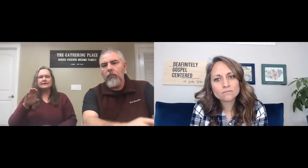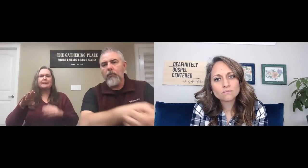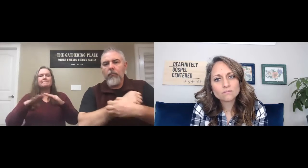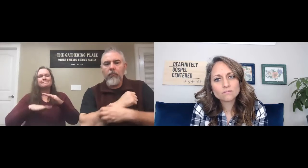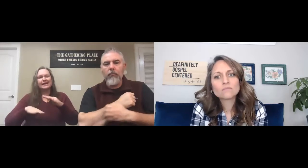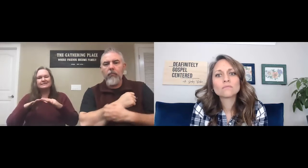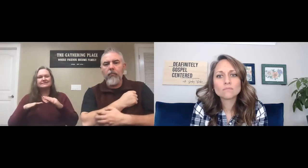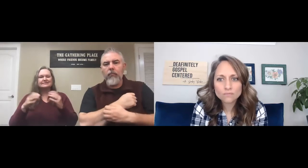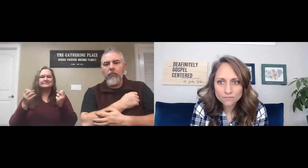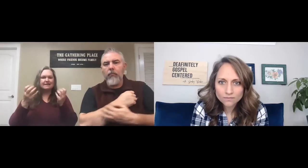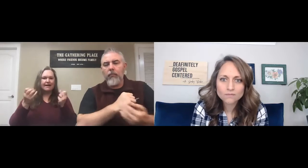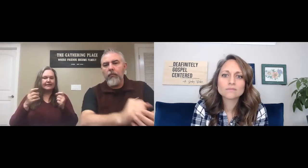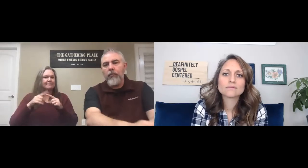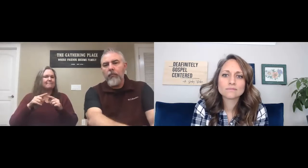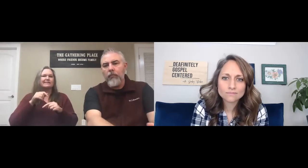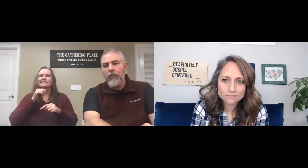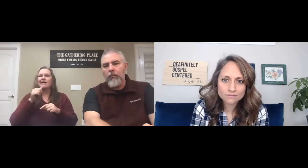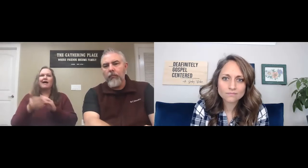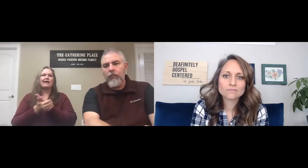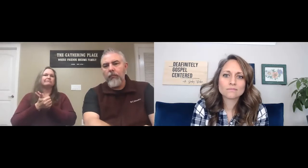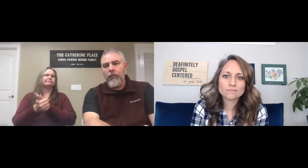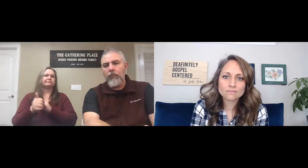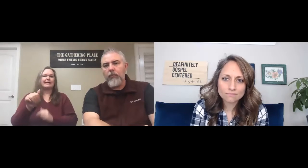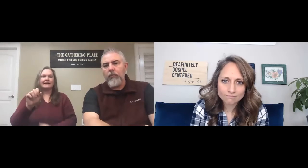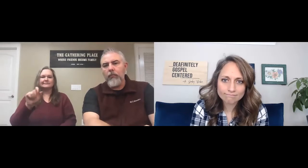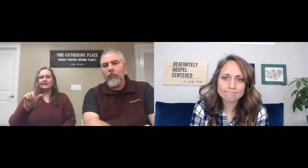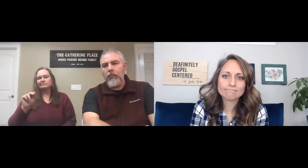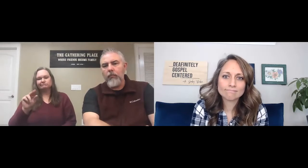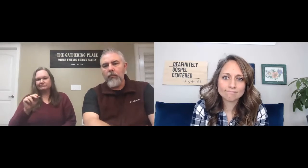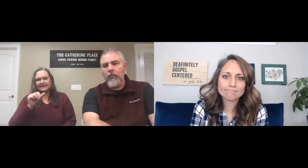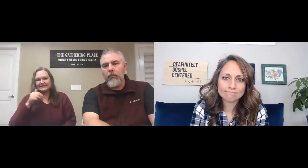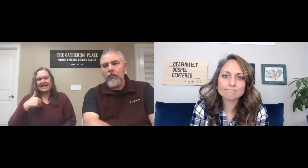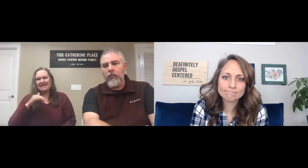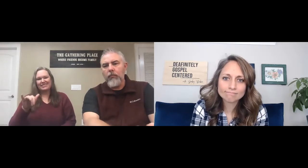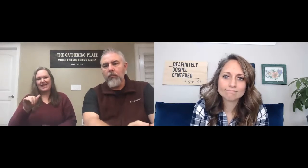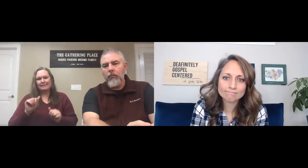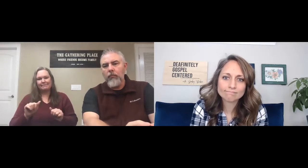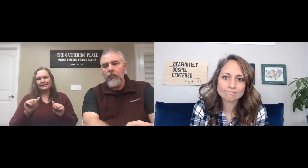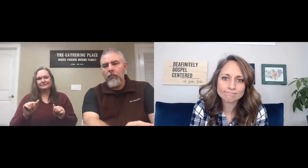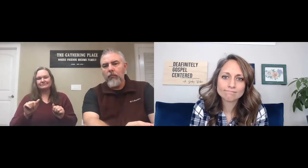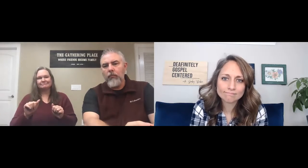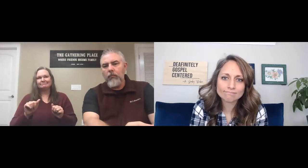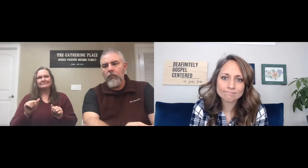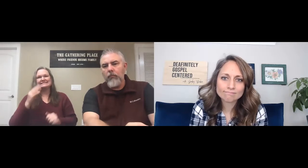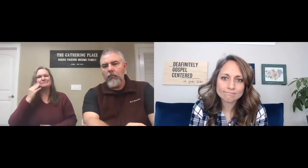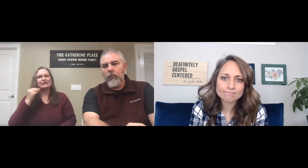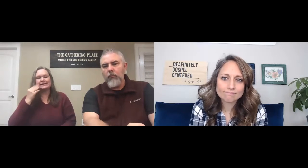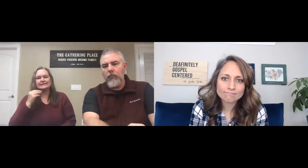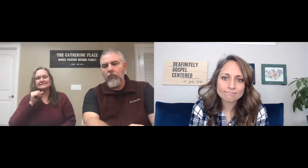I knew basic sign language, like ABC, but I wasn't proficient in sign language. I wasn't.